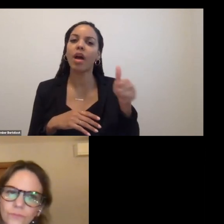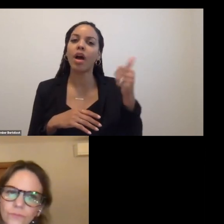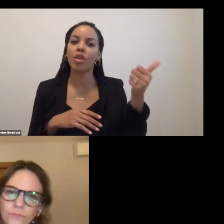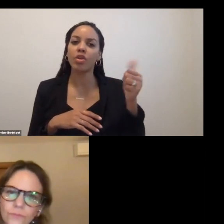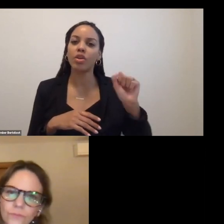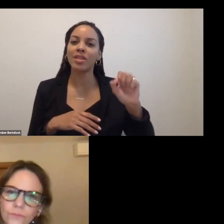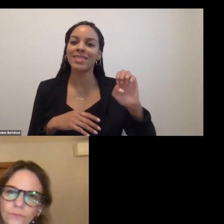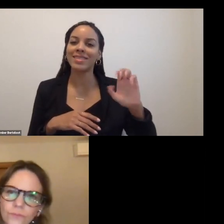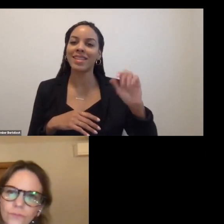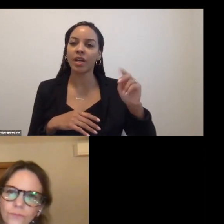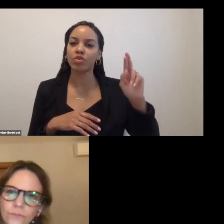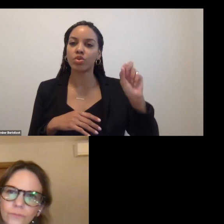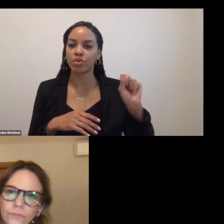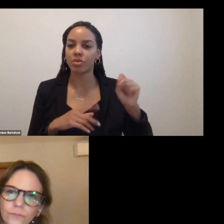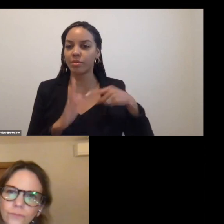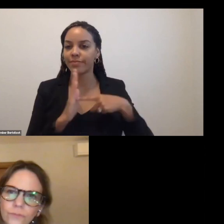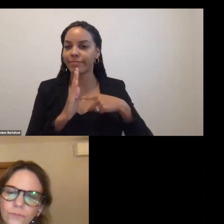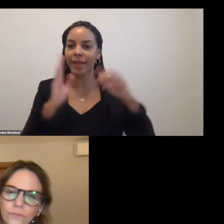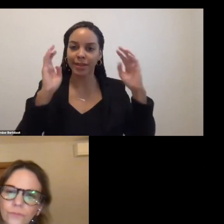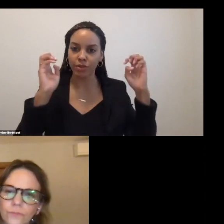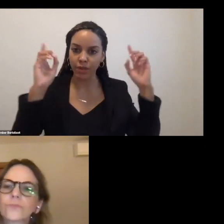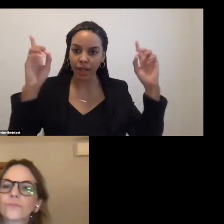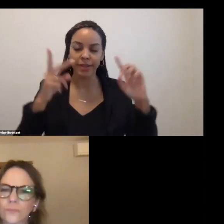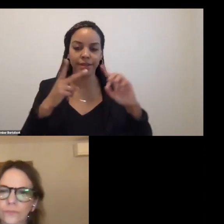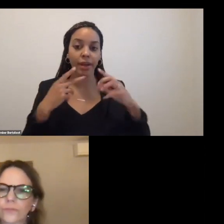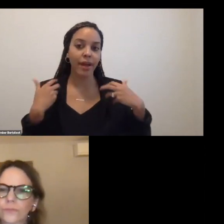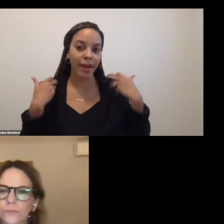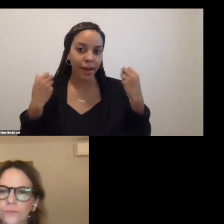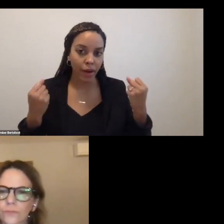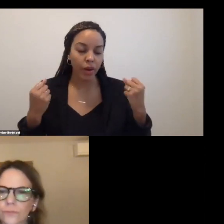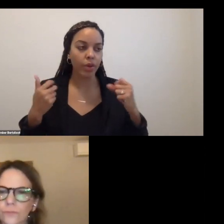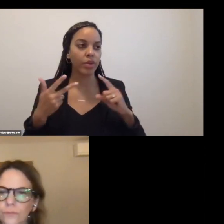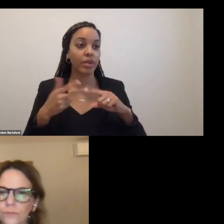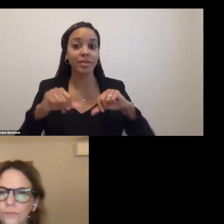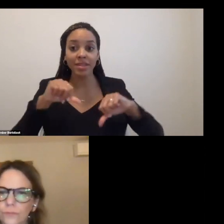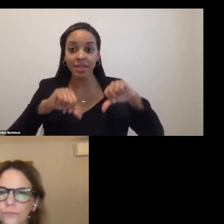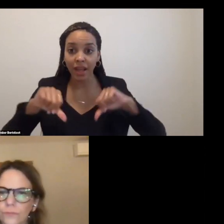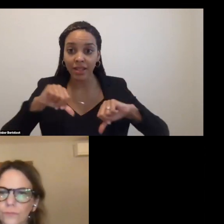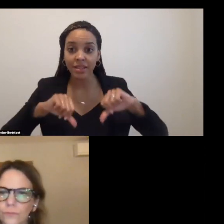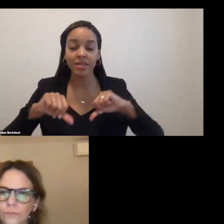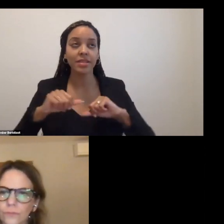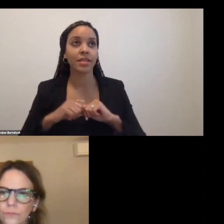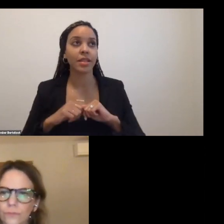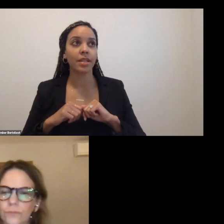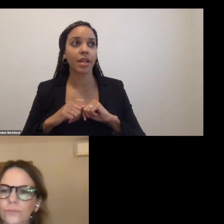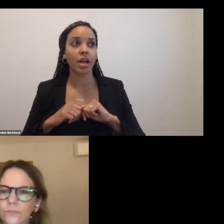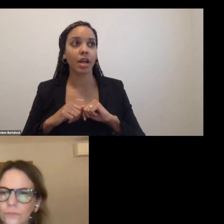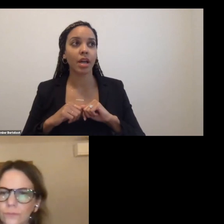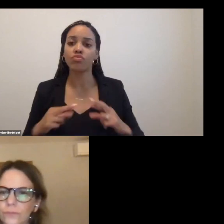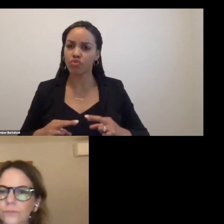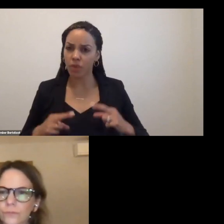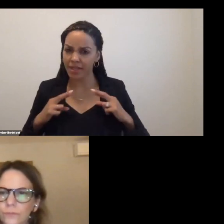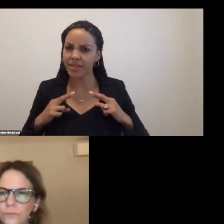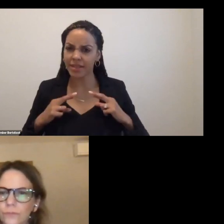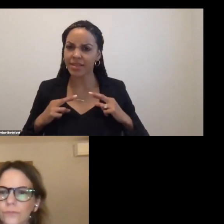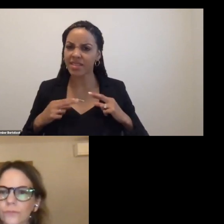sectors, with education, with health, with science. Residencies are such